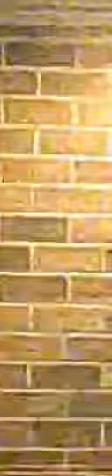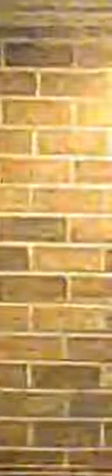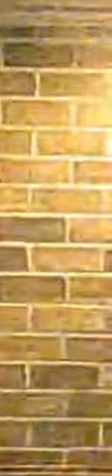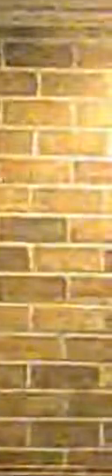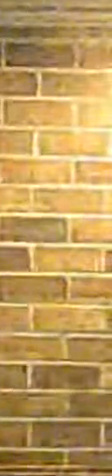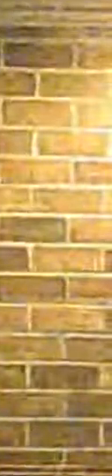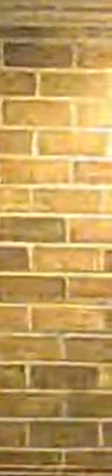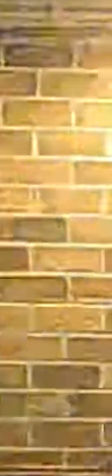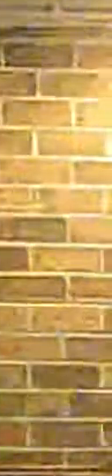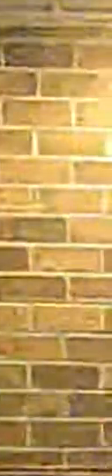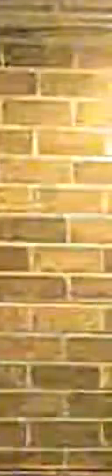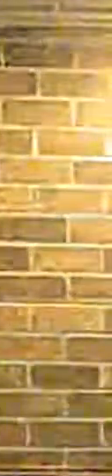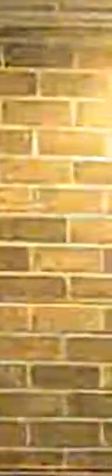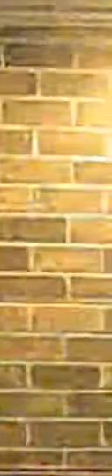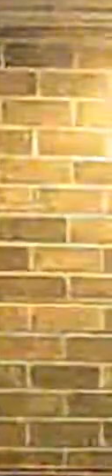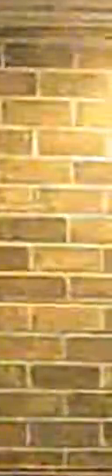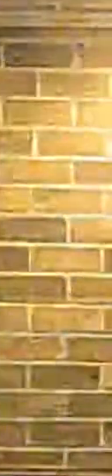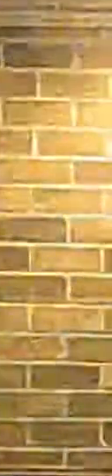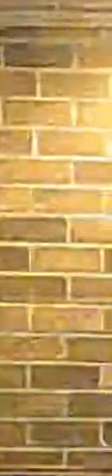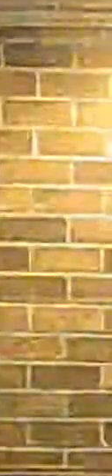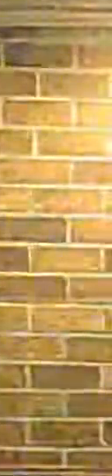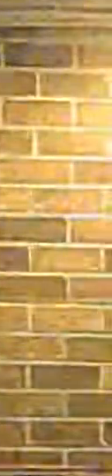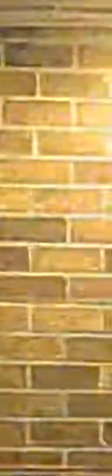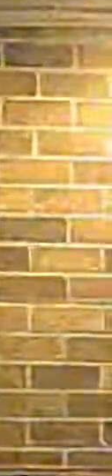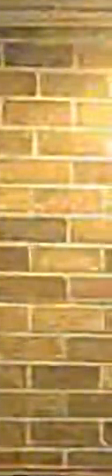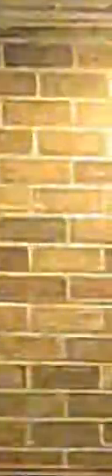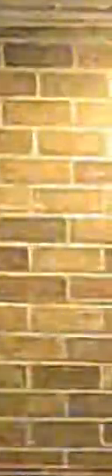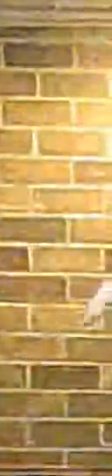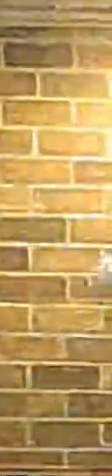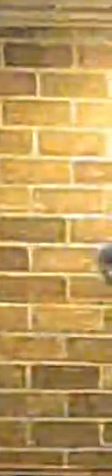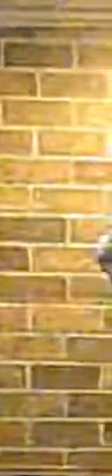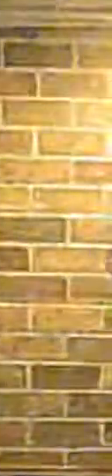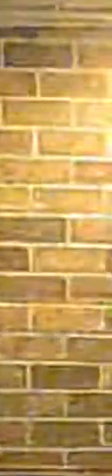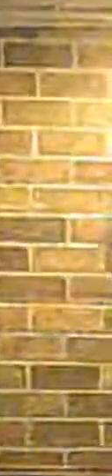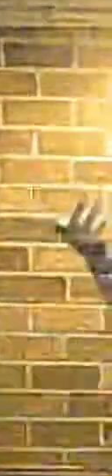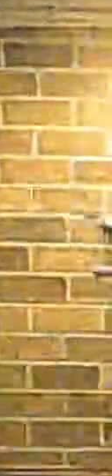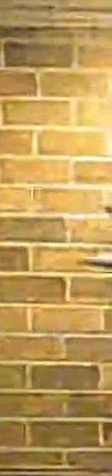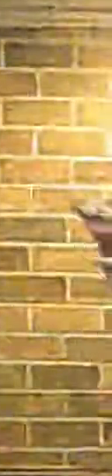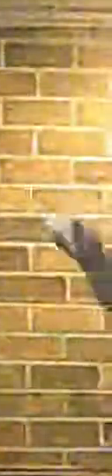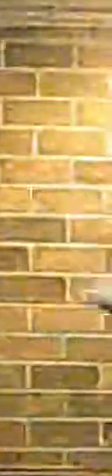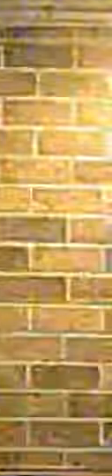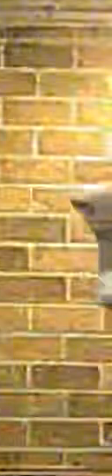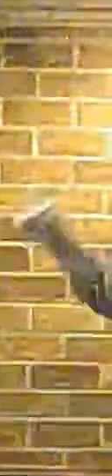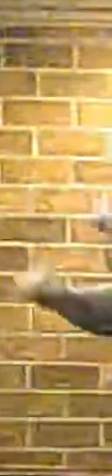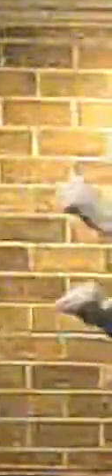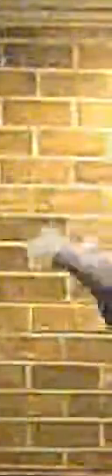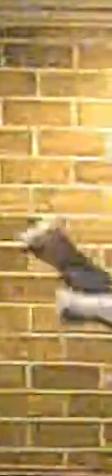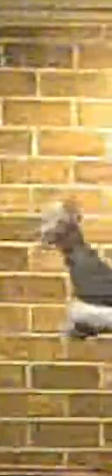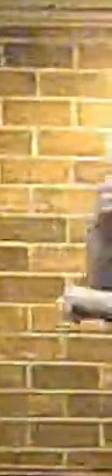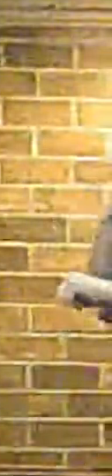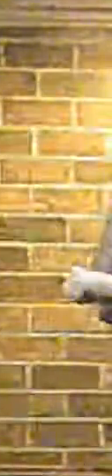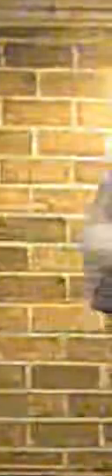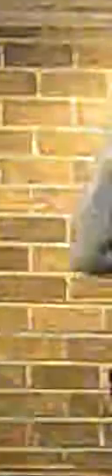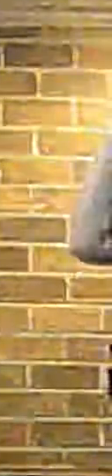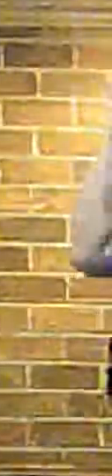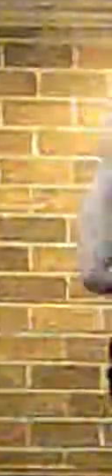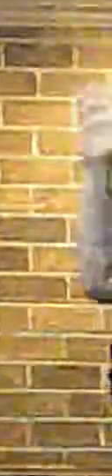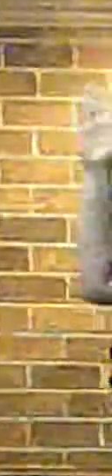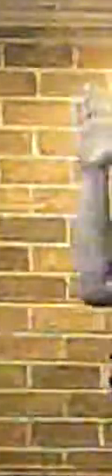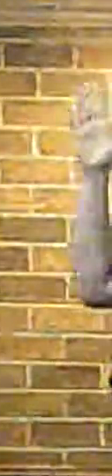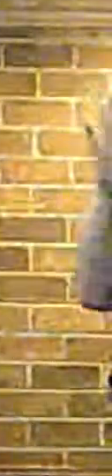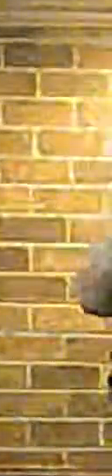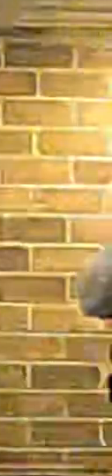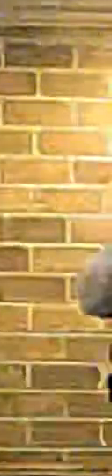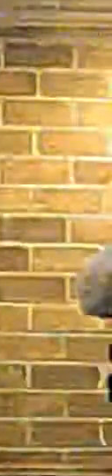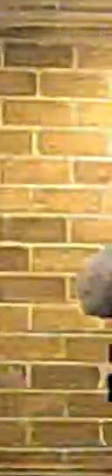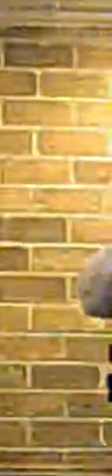Mr. Stevens, I, at the start of this consultation process, I had an open mind. In